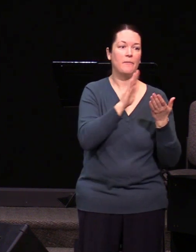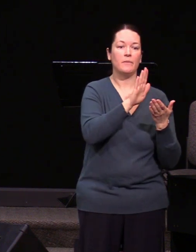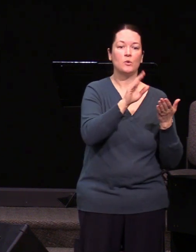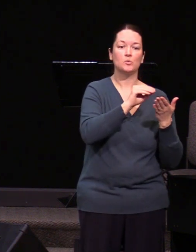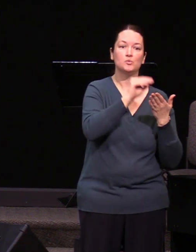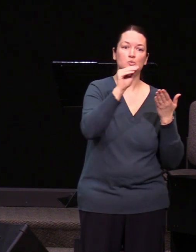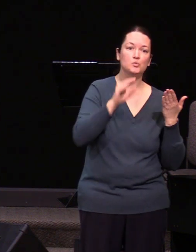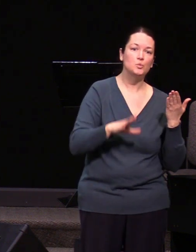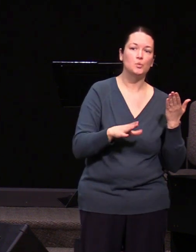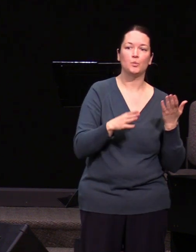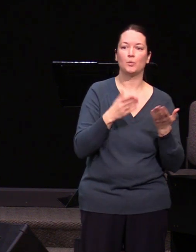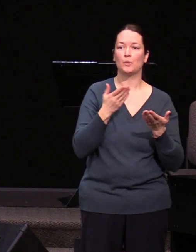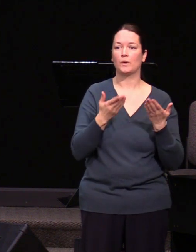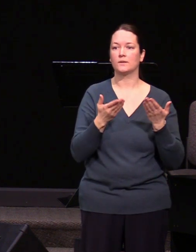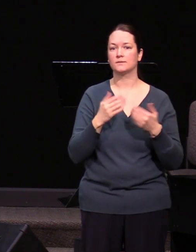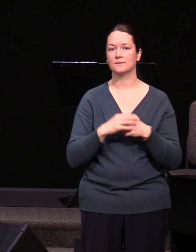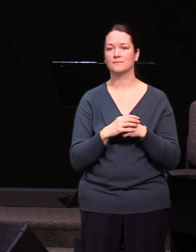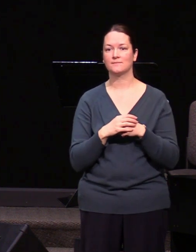students.